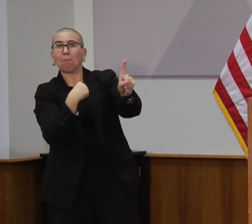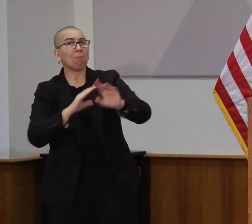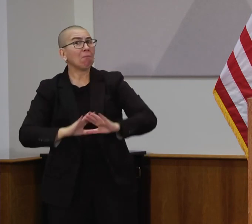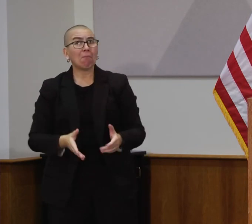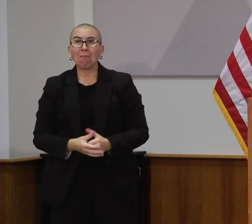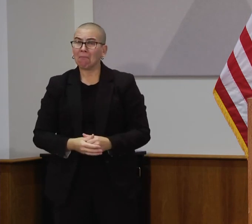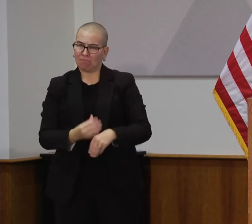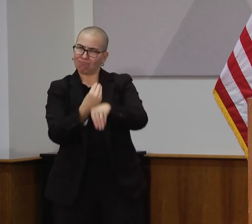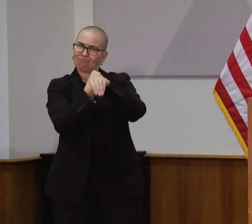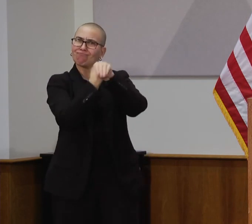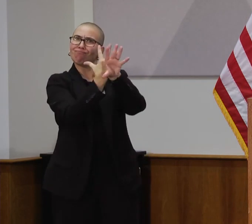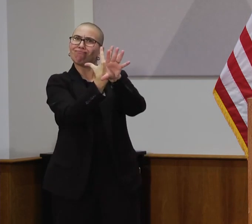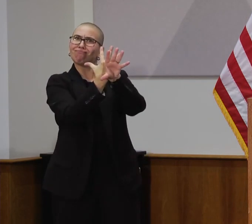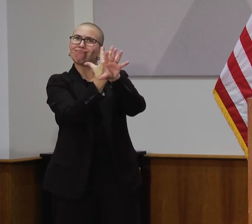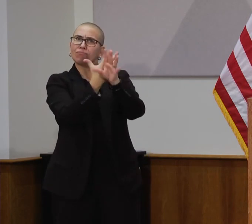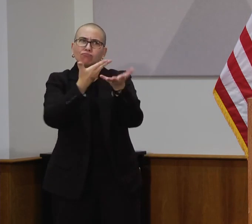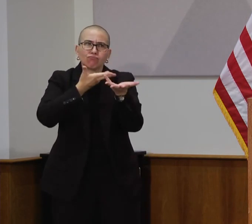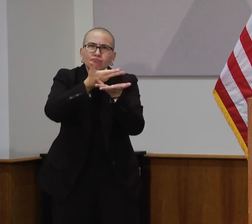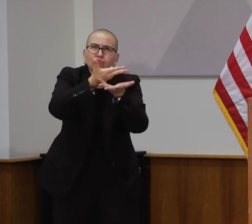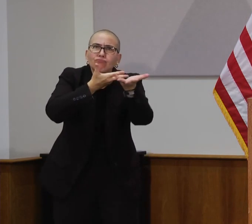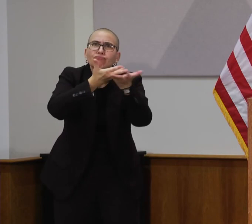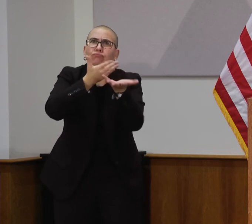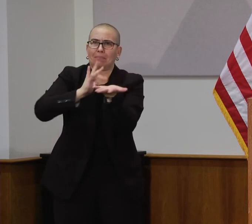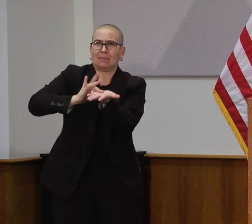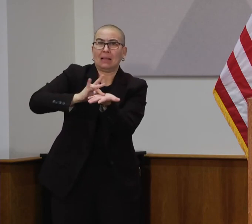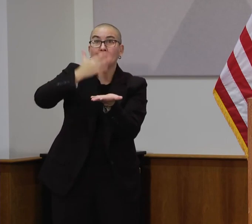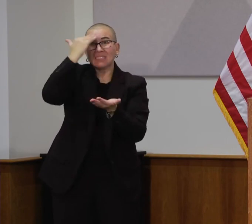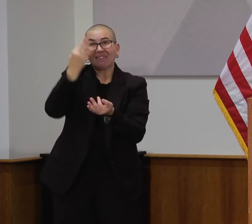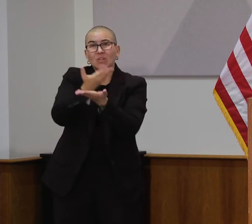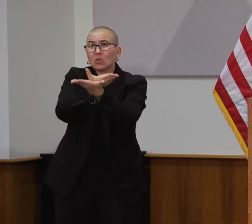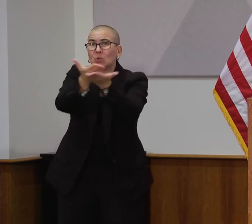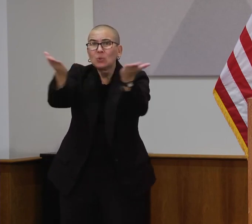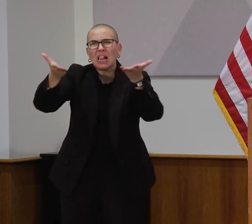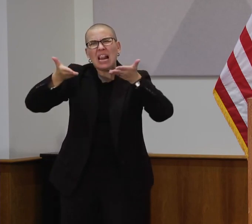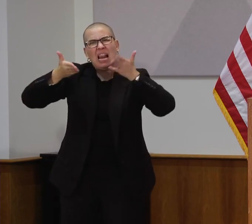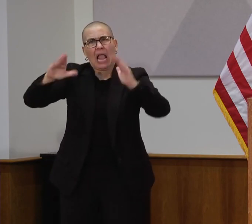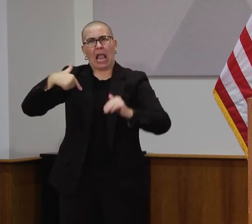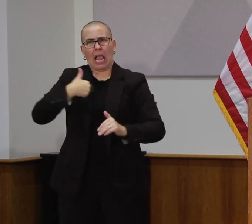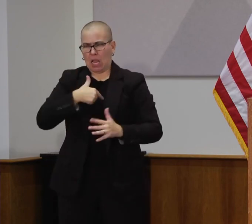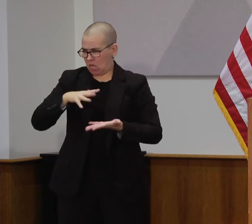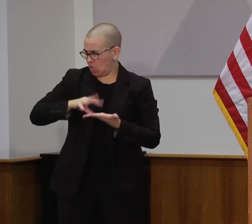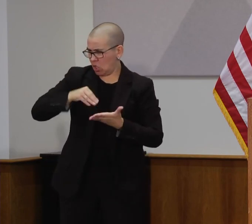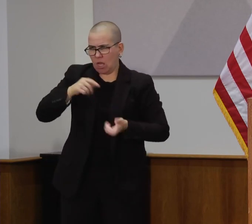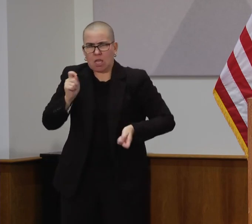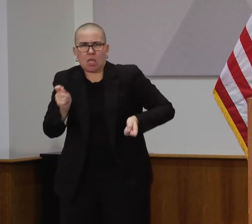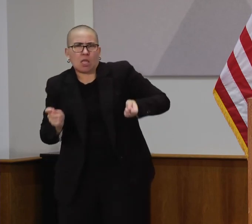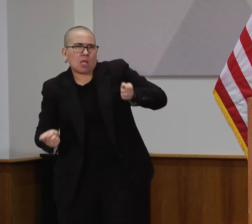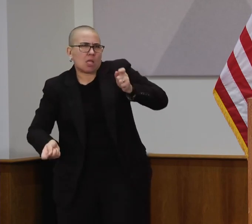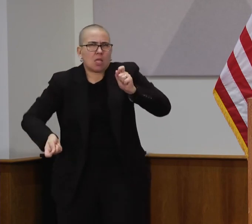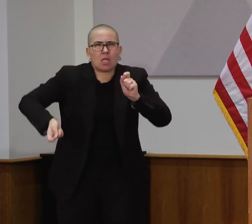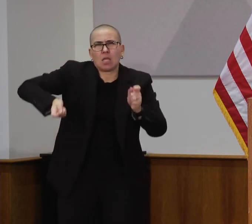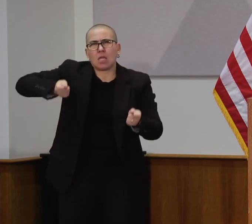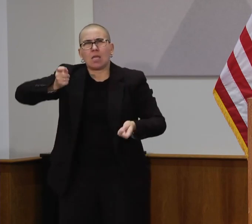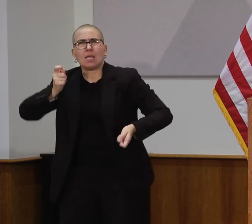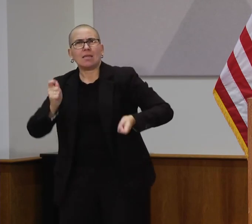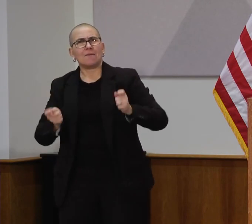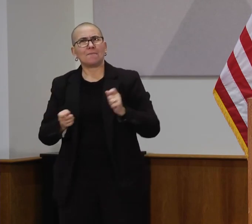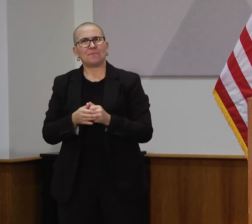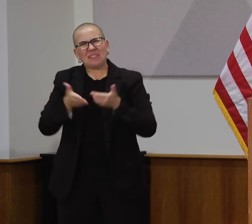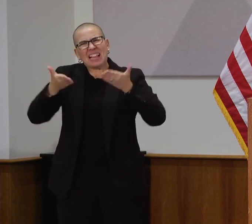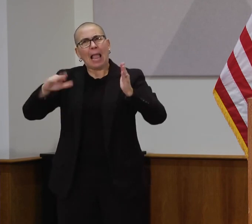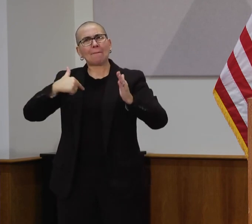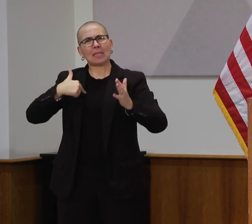peak. Because of this, you allowed us to learn about COVID. You allowed us to create more testing centers and